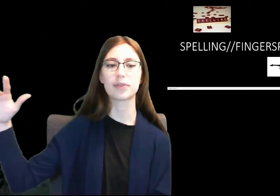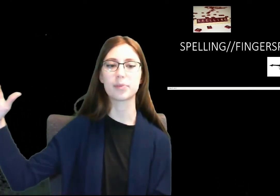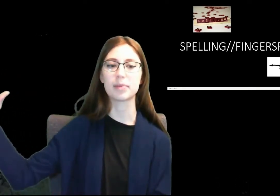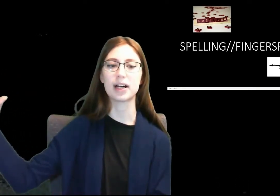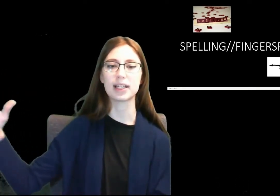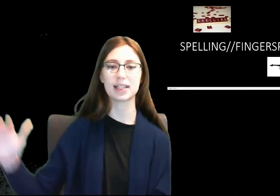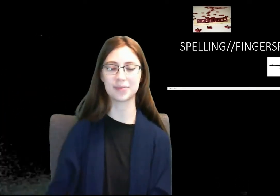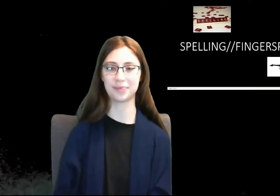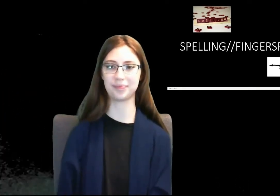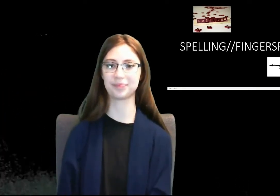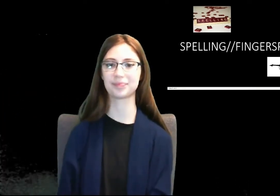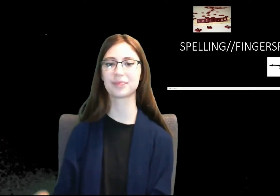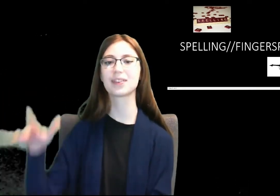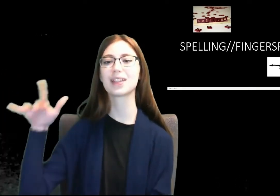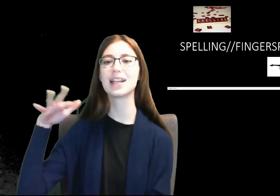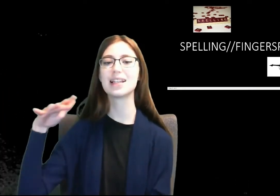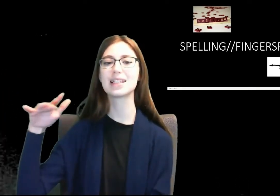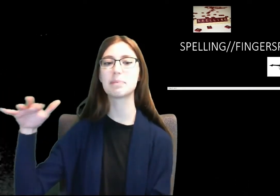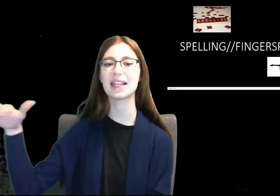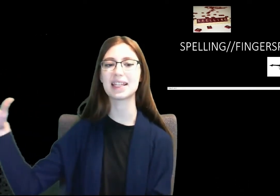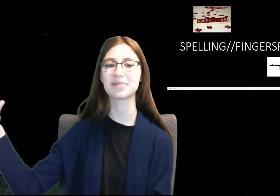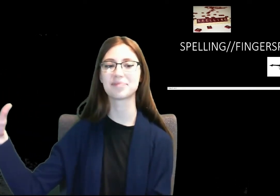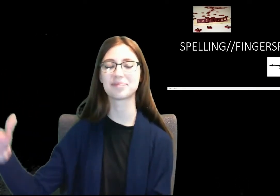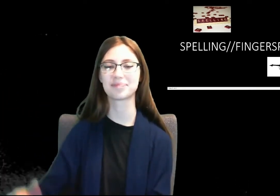your body. Spelling.